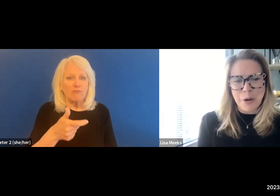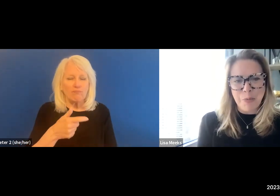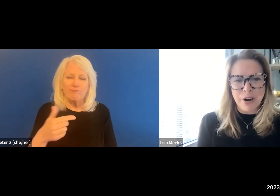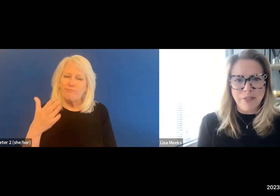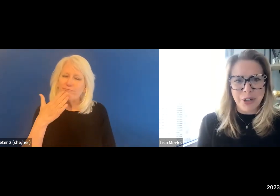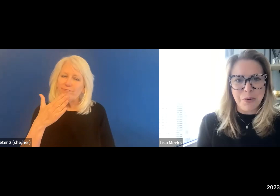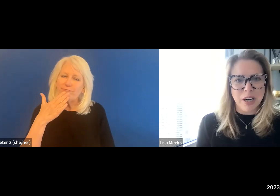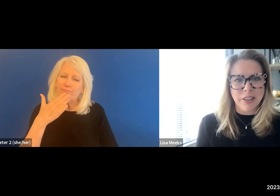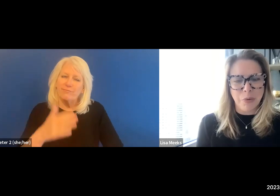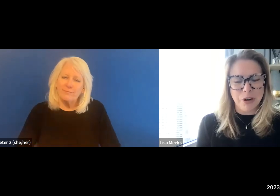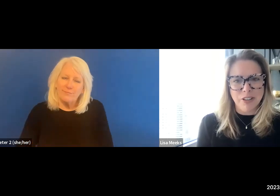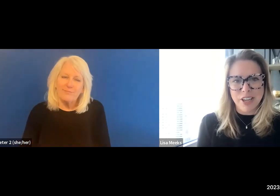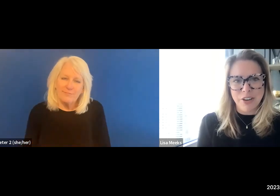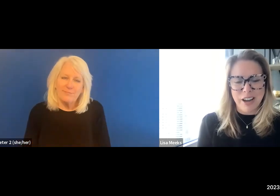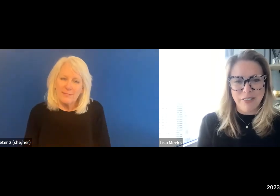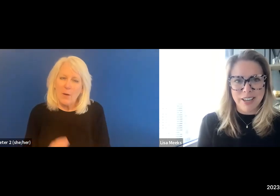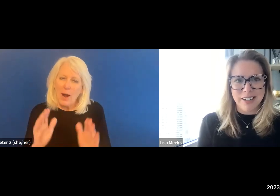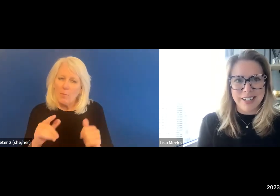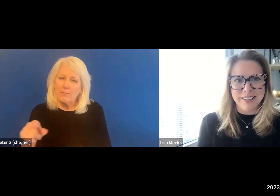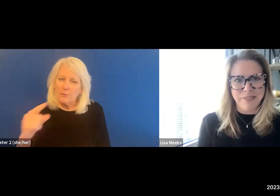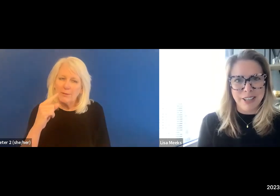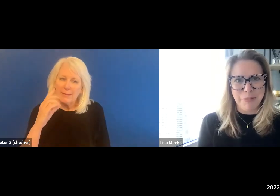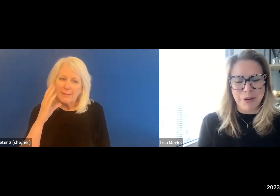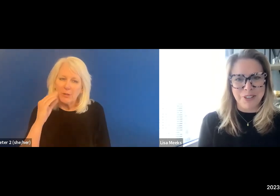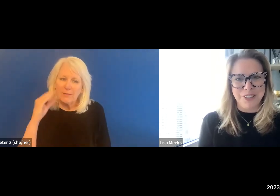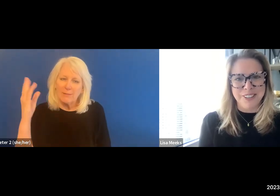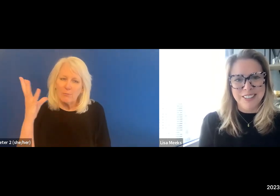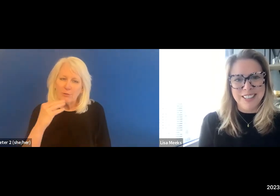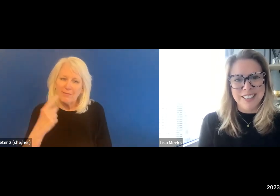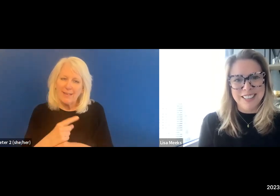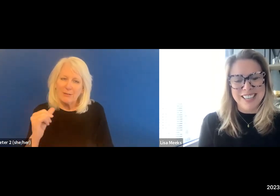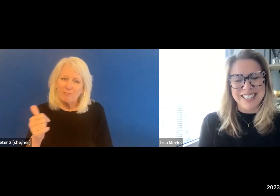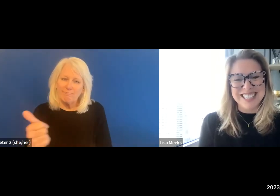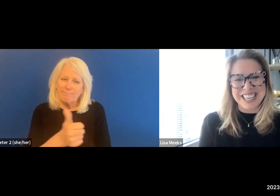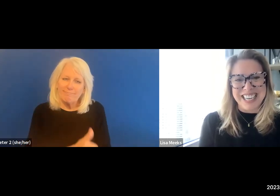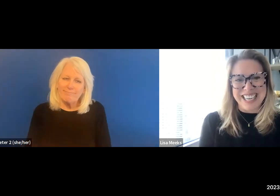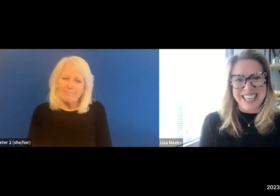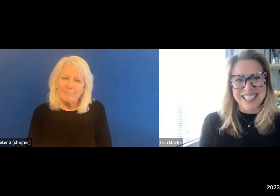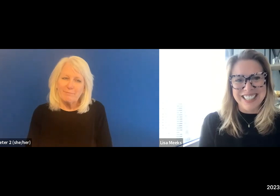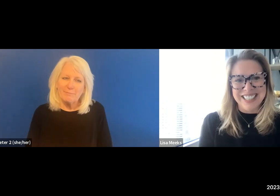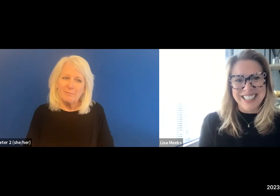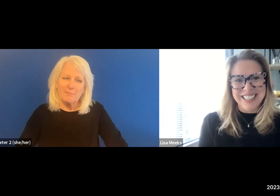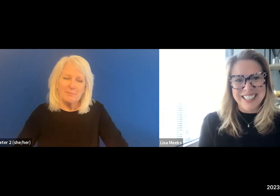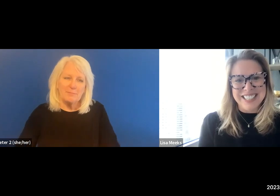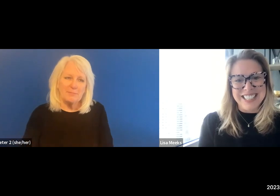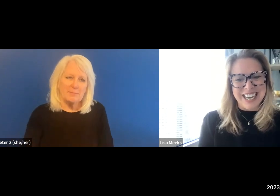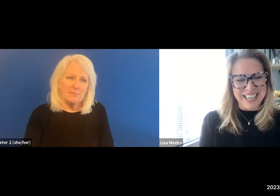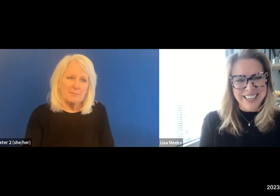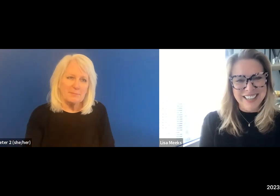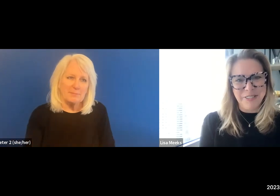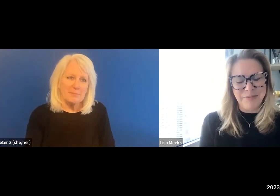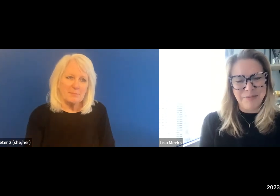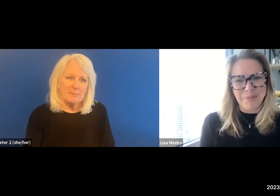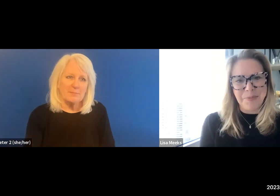So I hope wherever you are in the world that you're having a lovely, beautiful, sunny